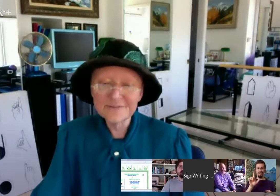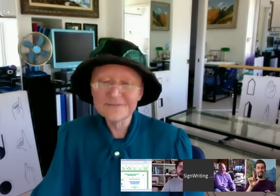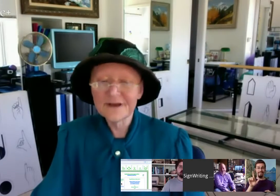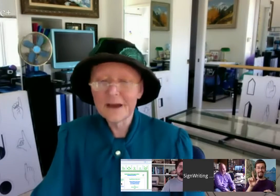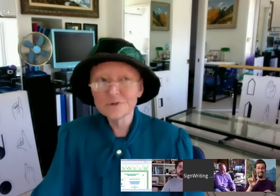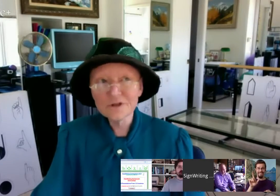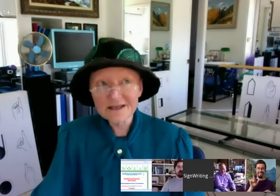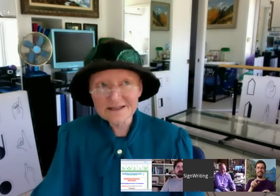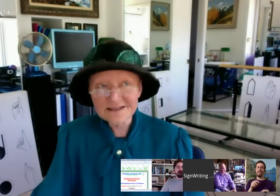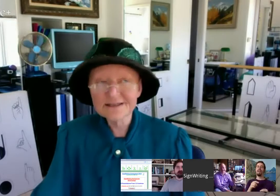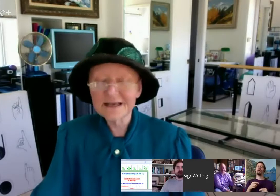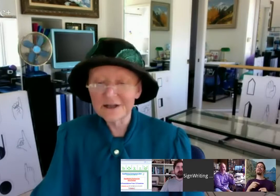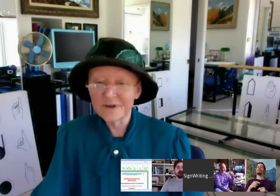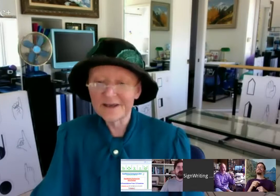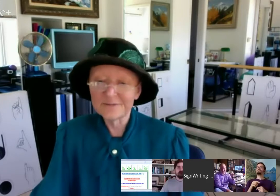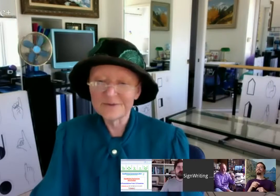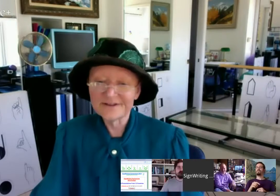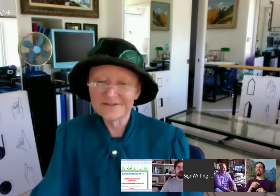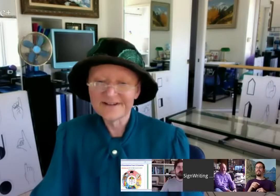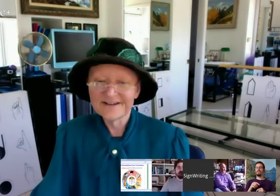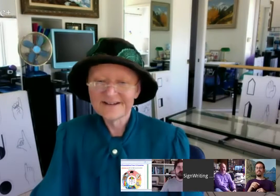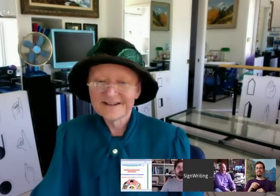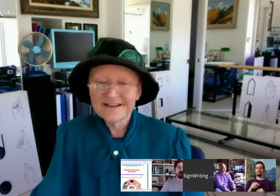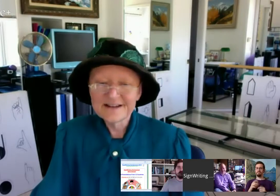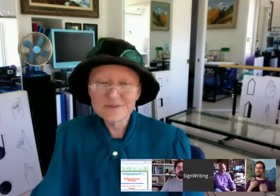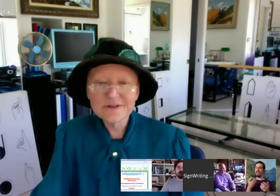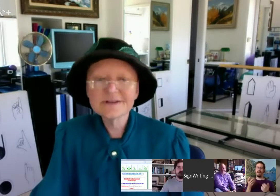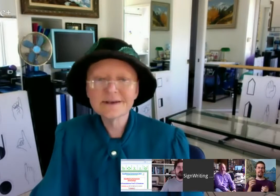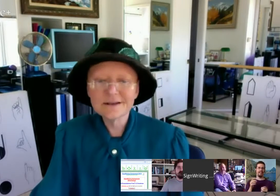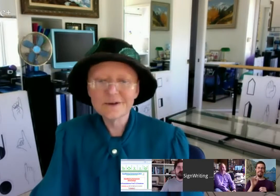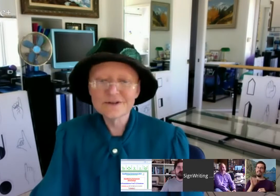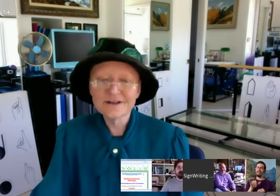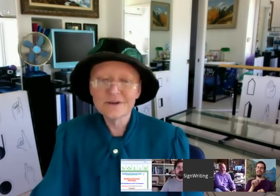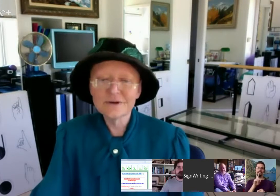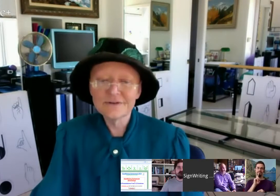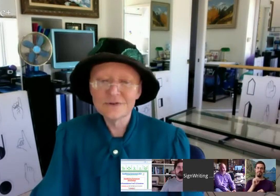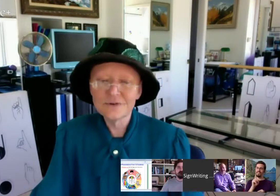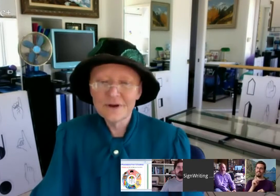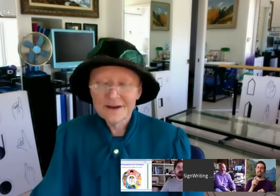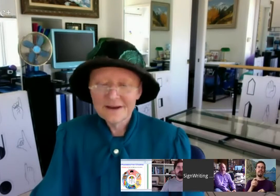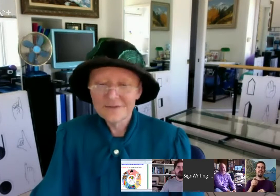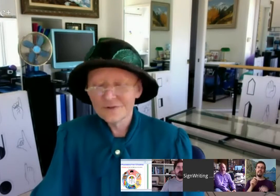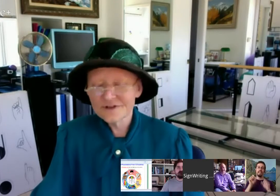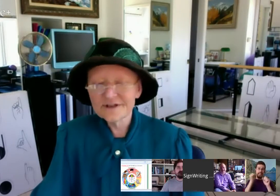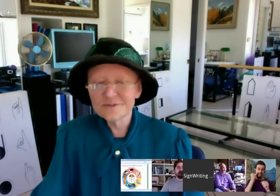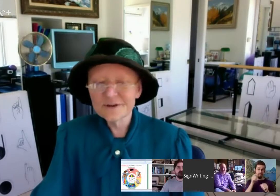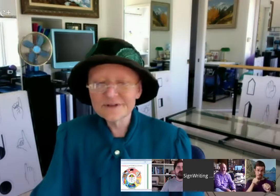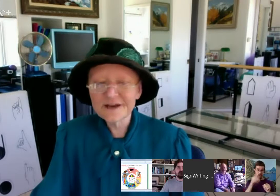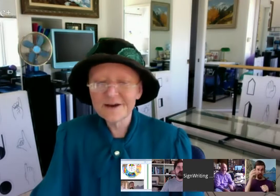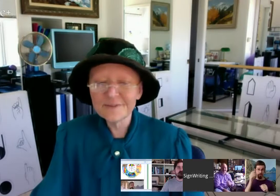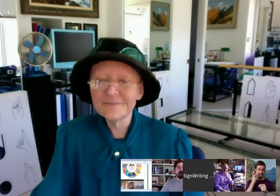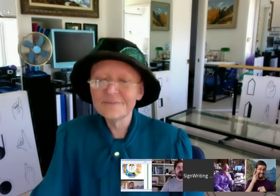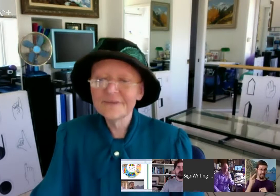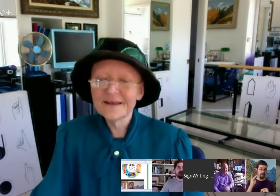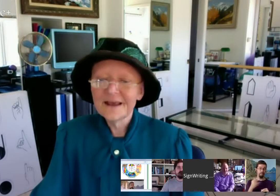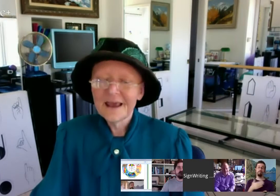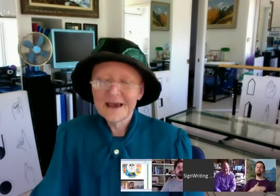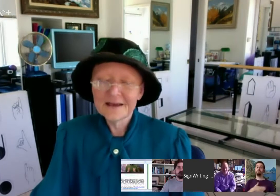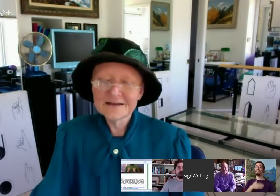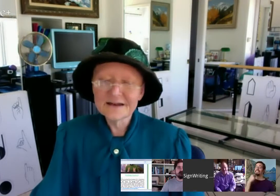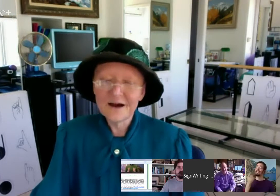hello to him, Abdul Aziz Al-Abaid, I believe. Yes, please say hello to him if you see him